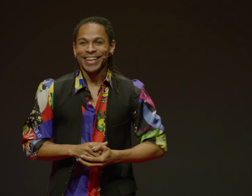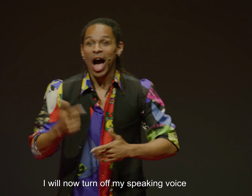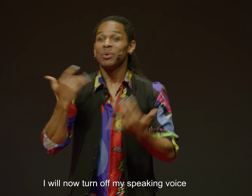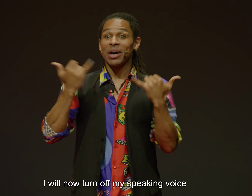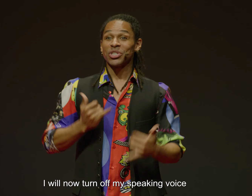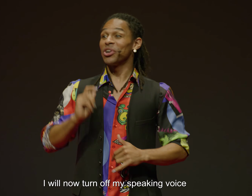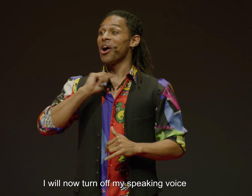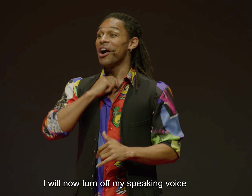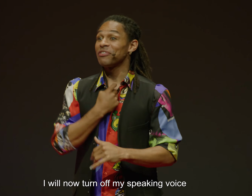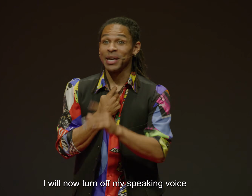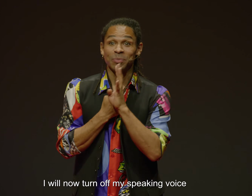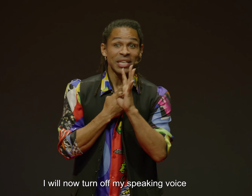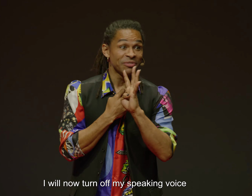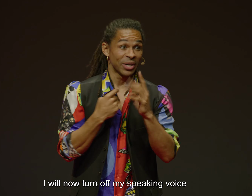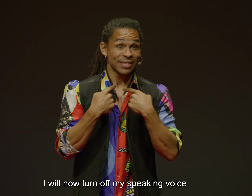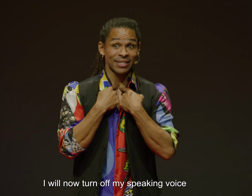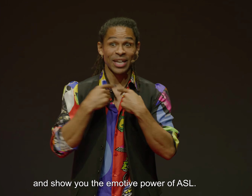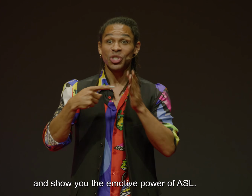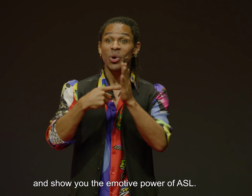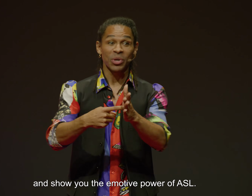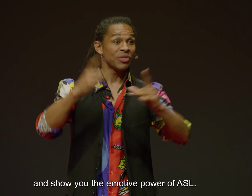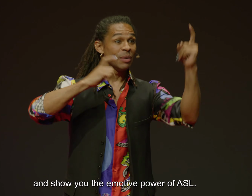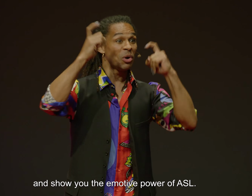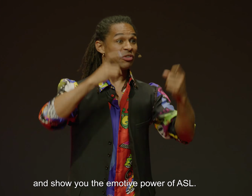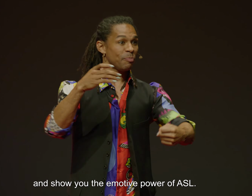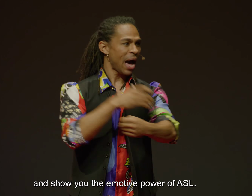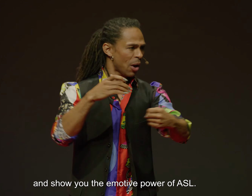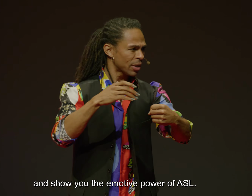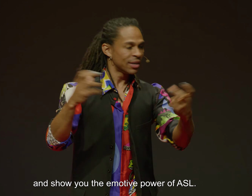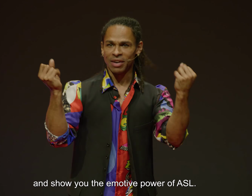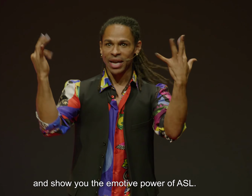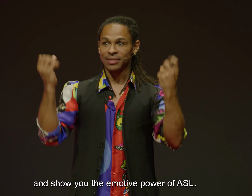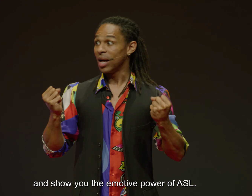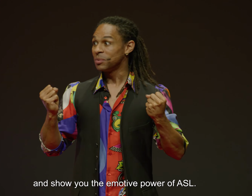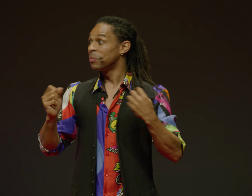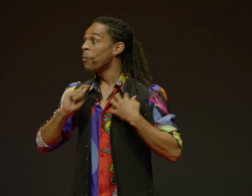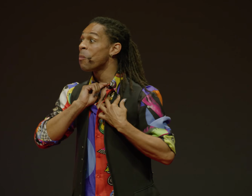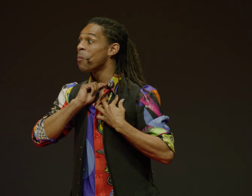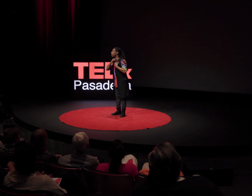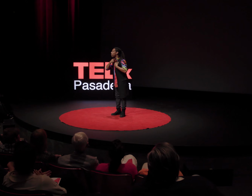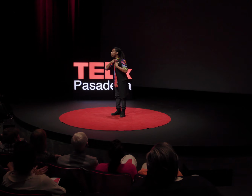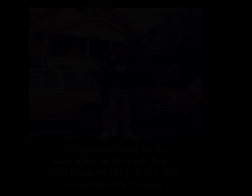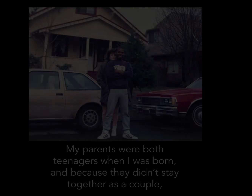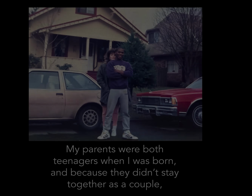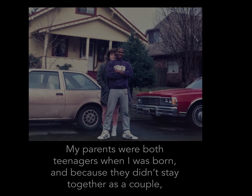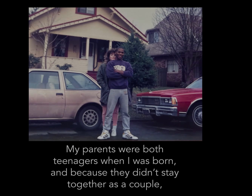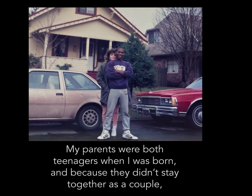I will now turn off my speaking voice and show you the emotive power of ASL. My parents were